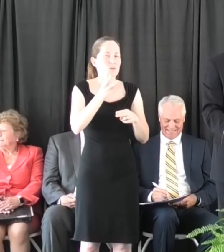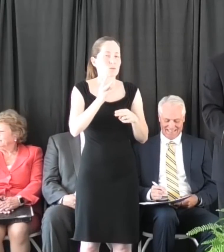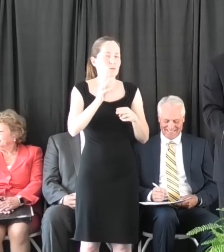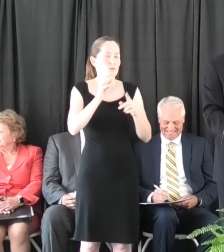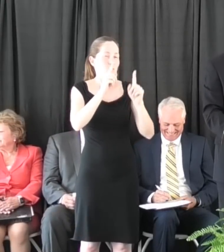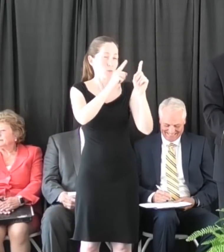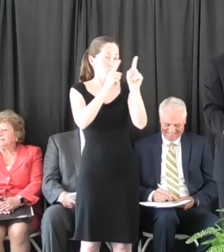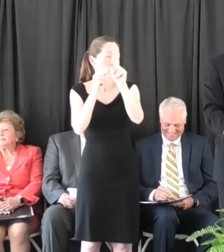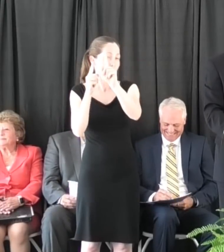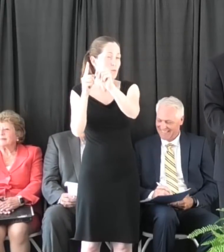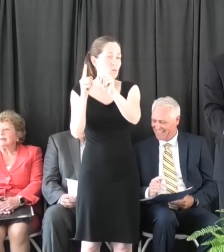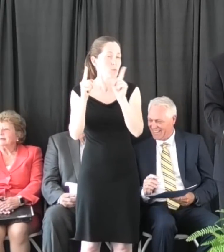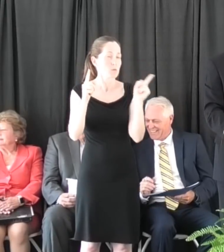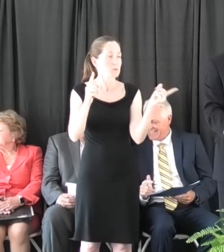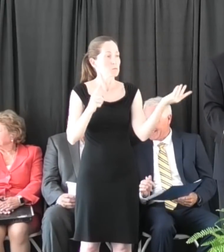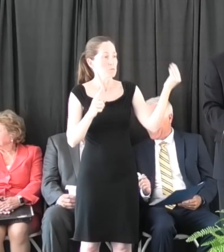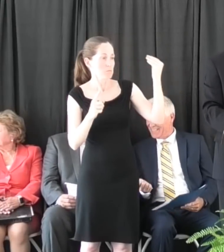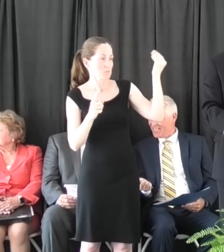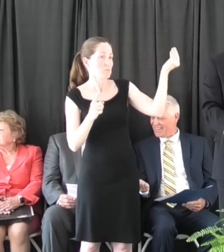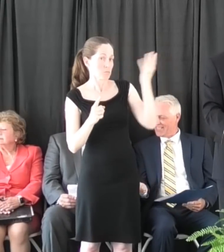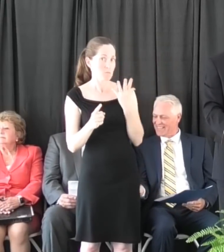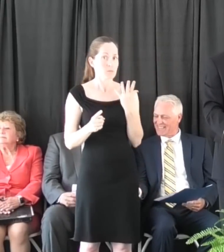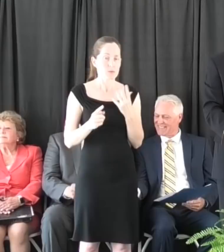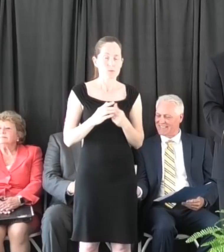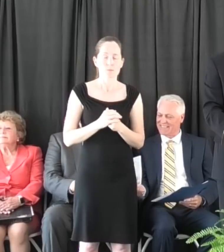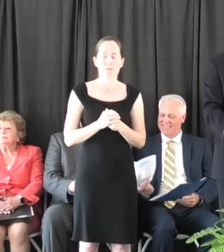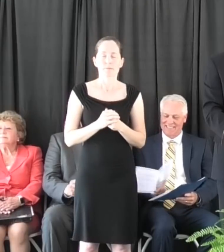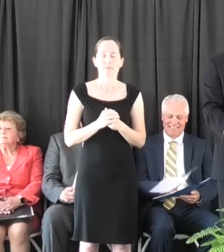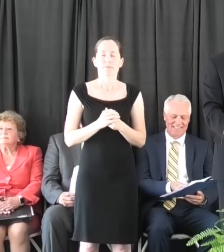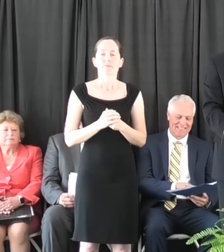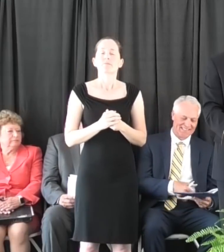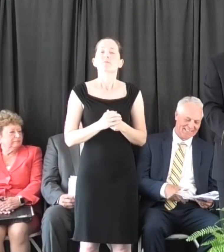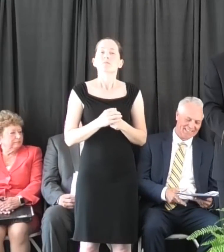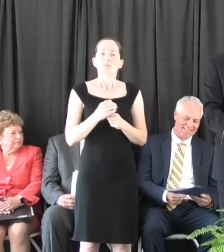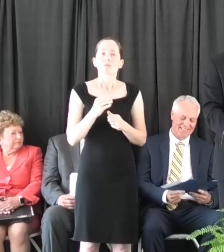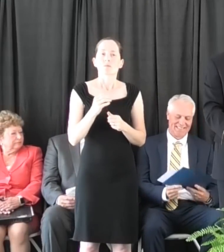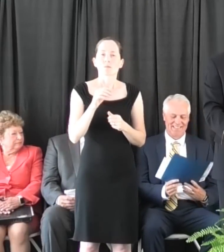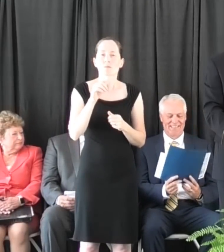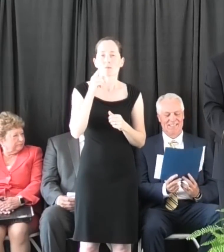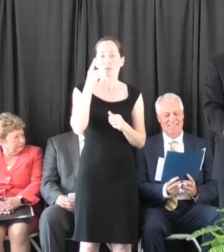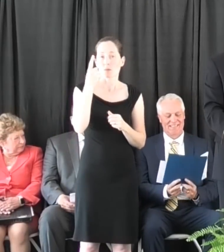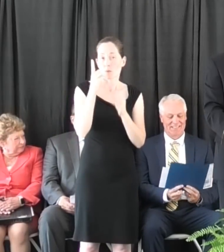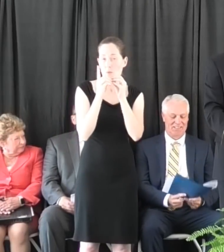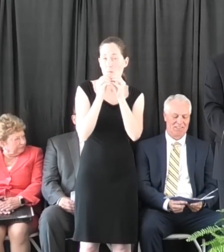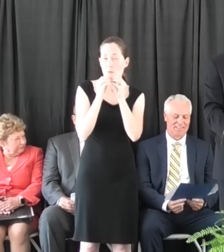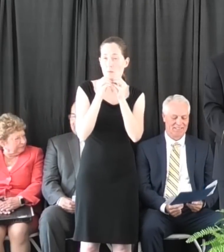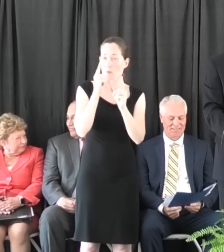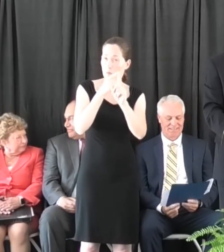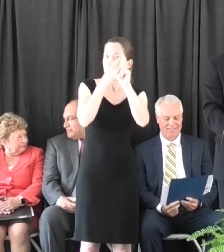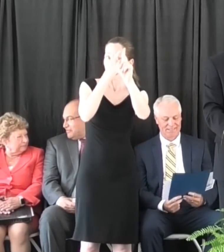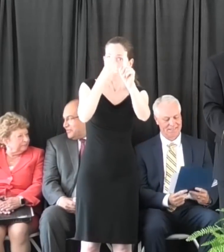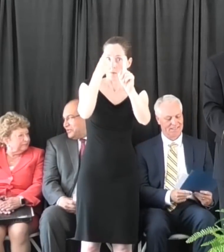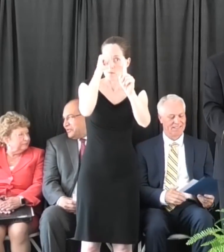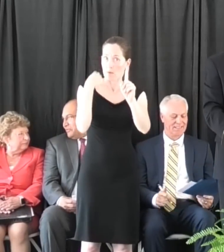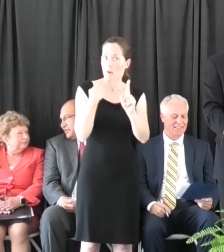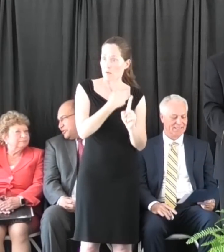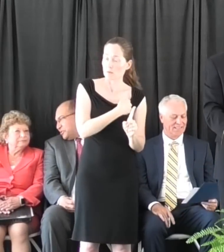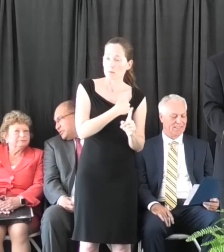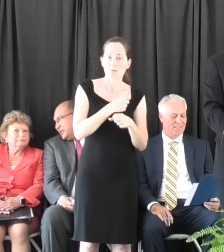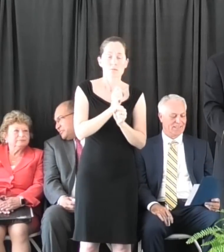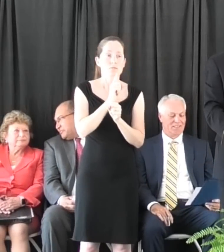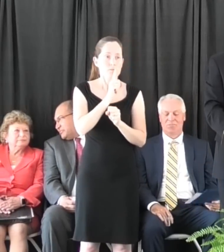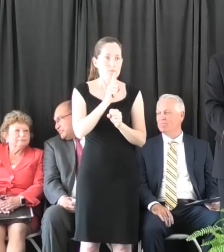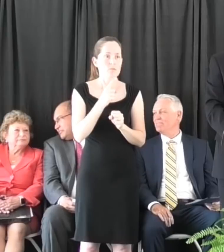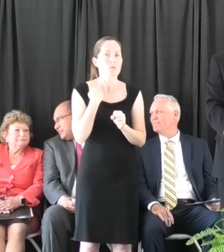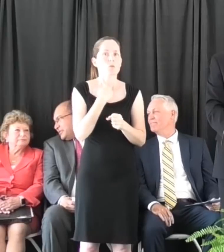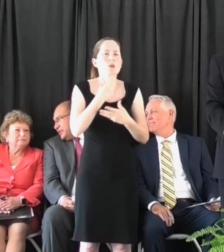during the course of the development. But one additional goal was to make sure that we significantly included